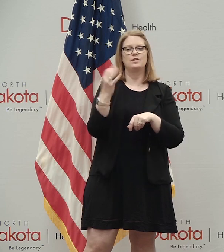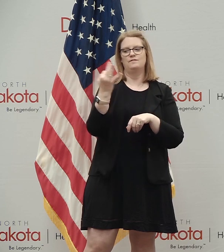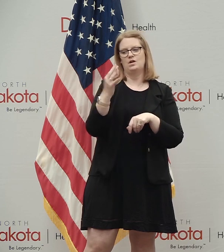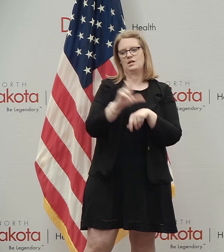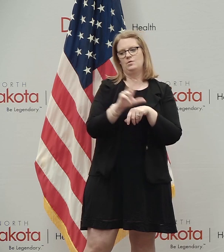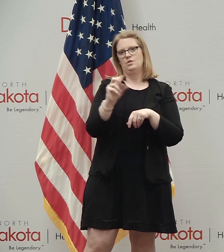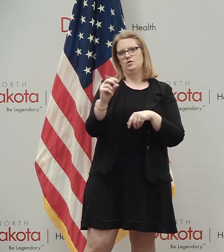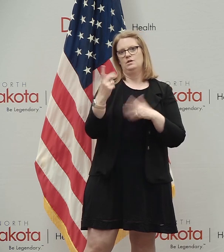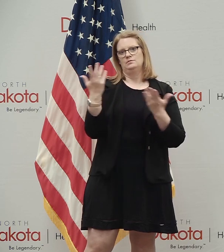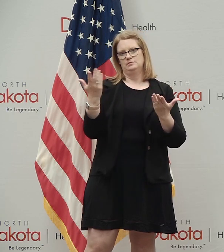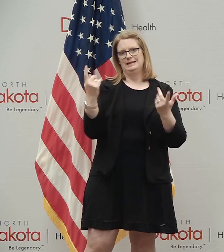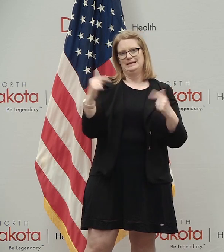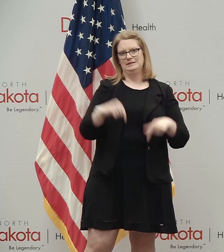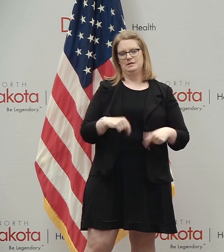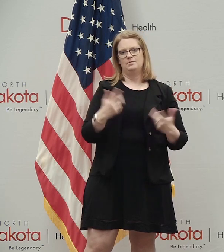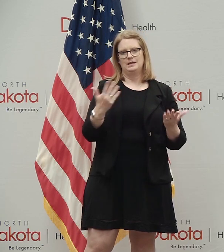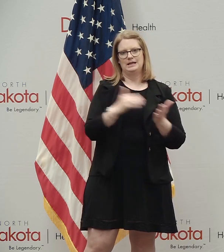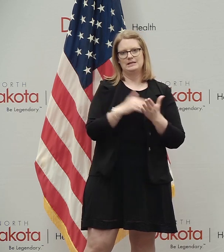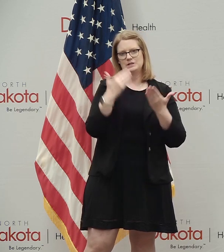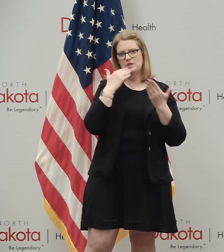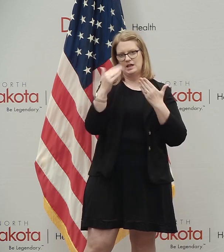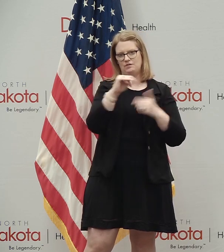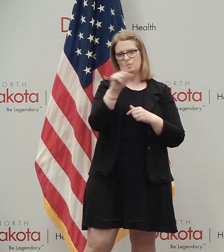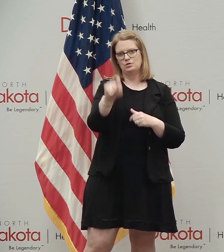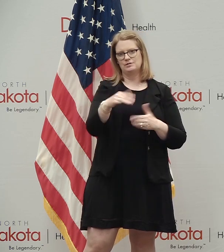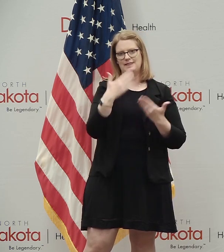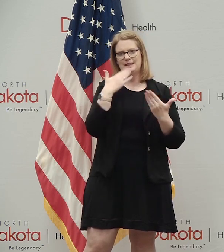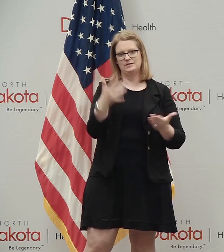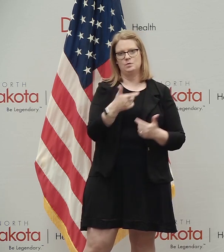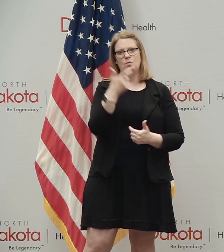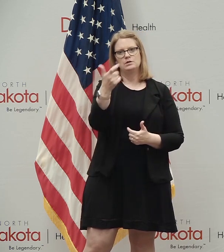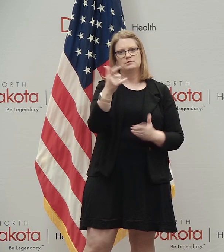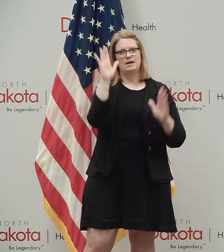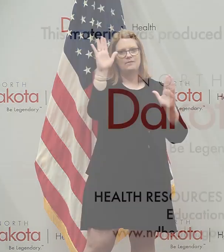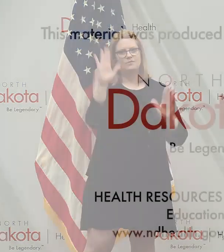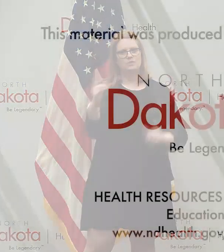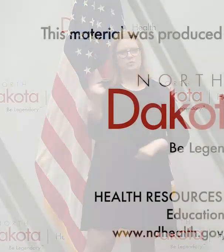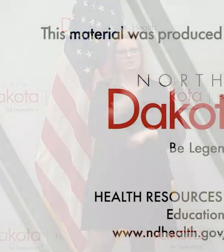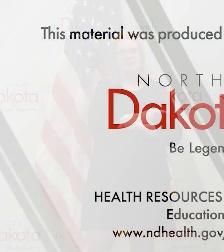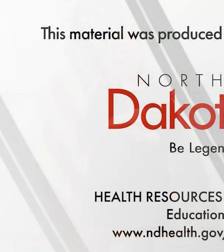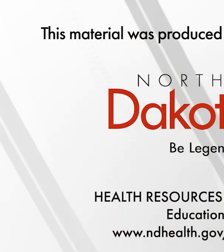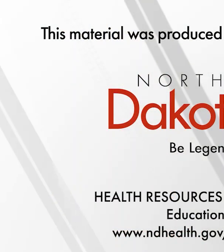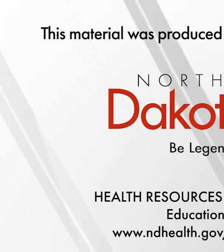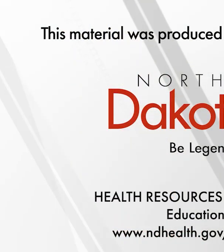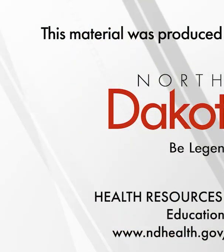We'll be back Friday at 3:30 again. So thanks all for your questions. Thanks for tuning in, and have a great day.